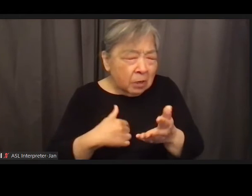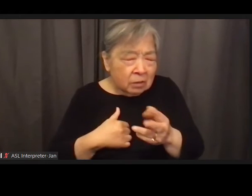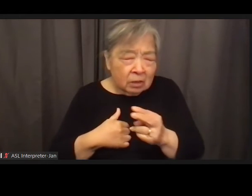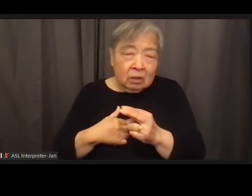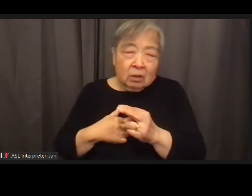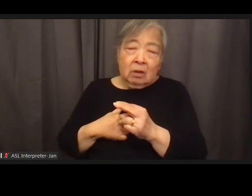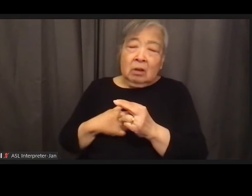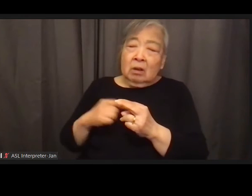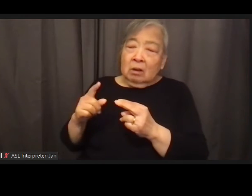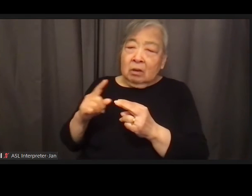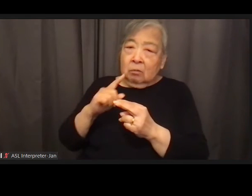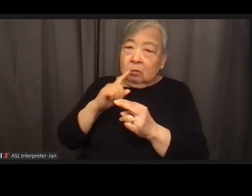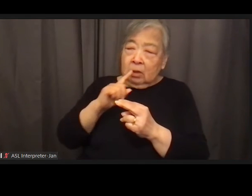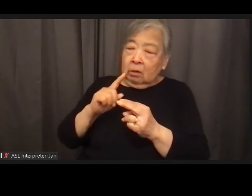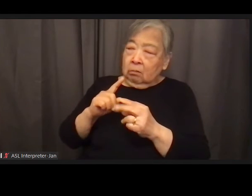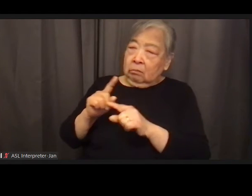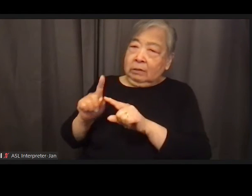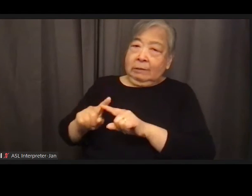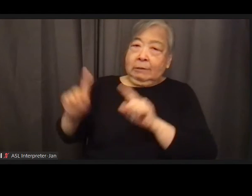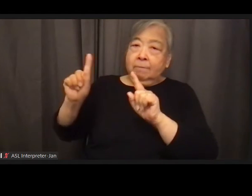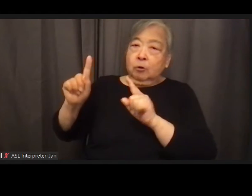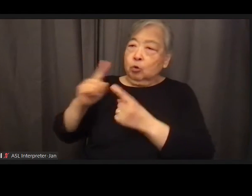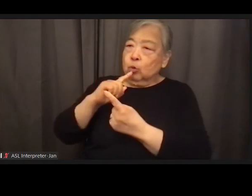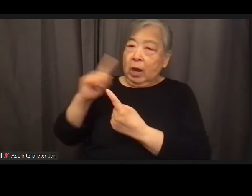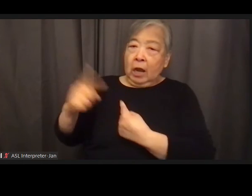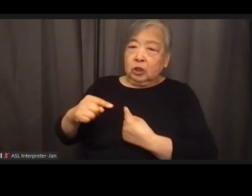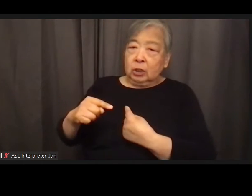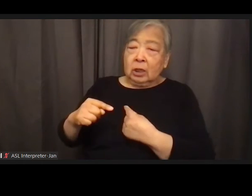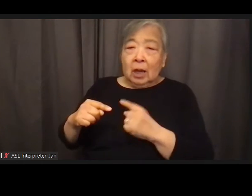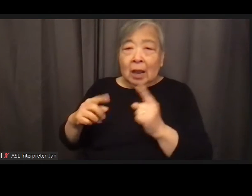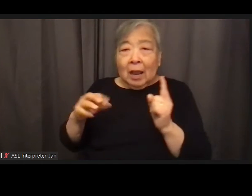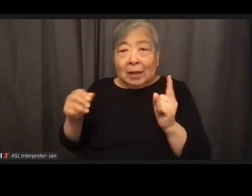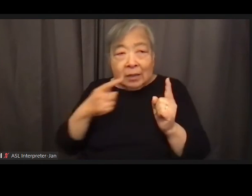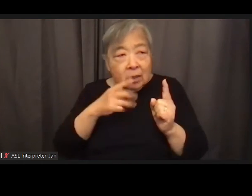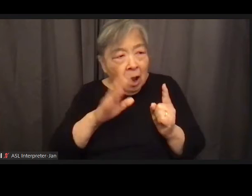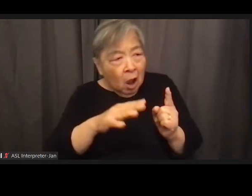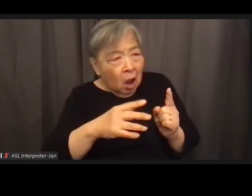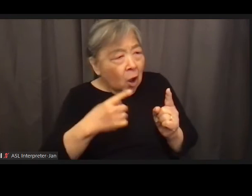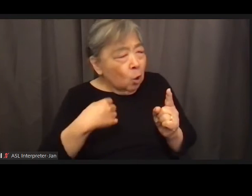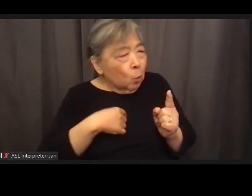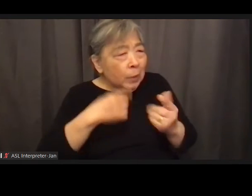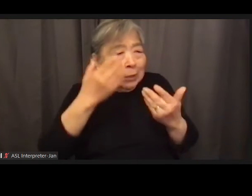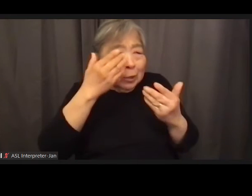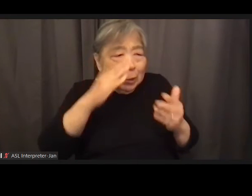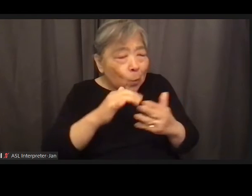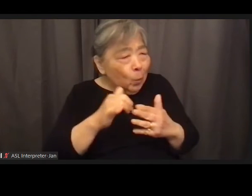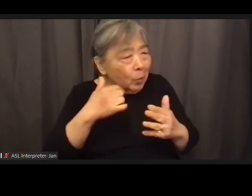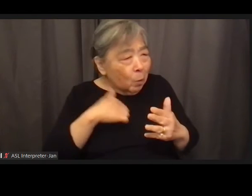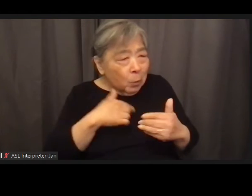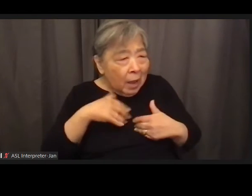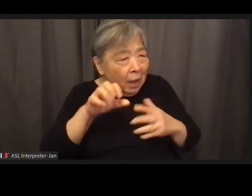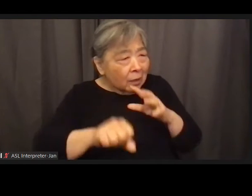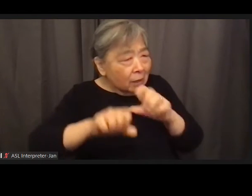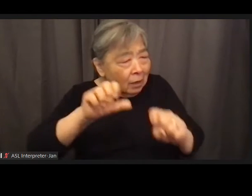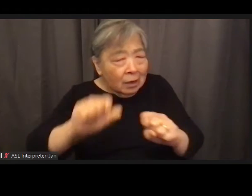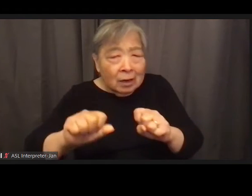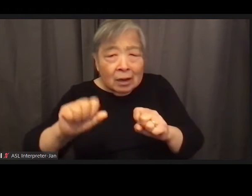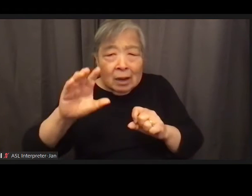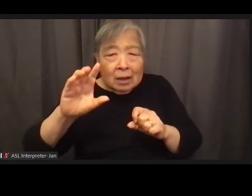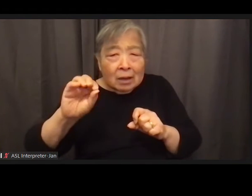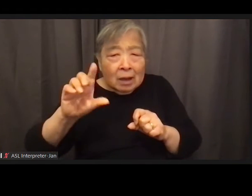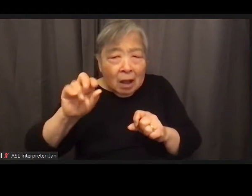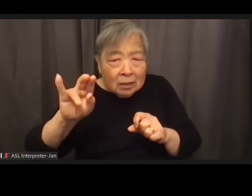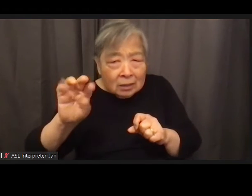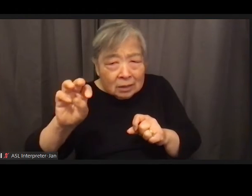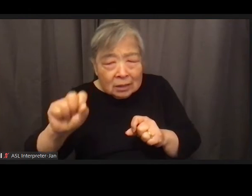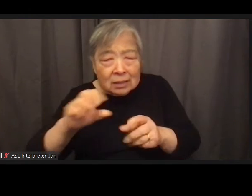a total different kind of reaction. And they said, we didn't know we had colonies in Eritrea or Libya or Somalia. And